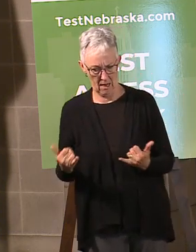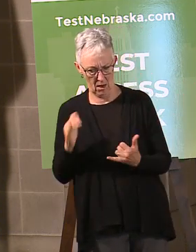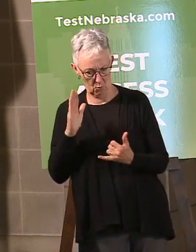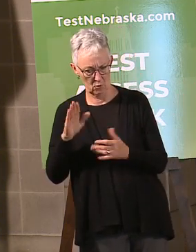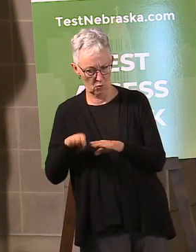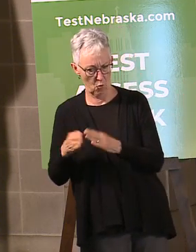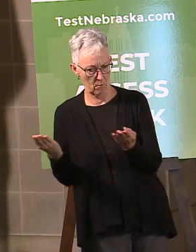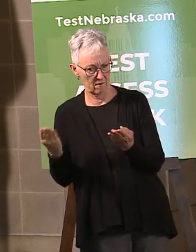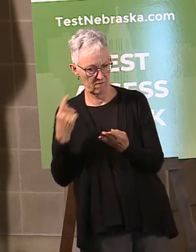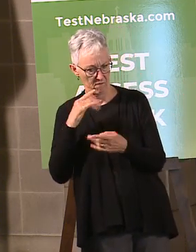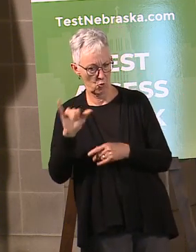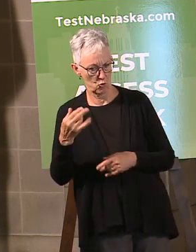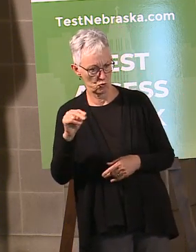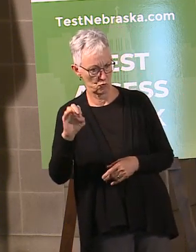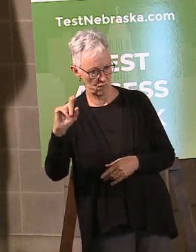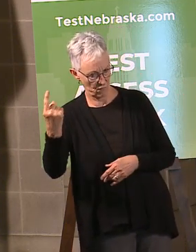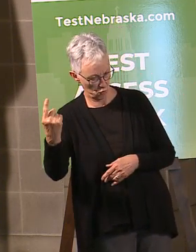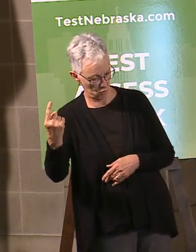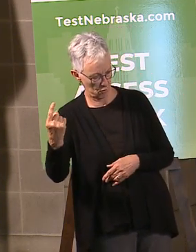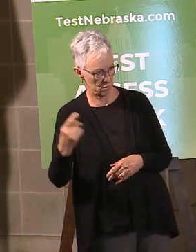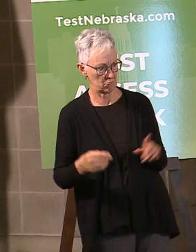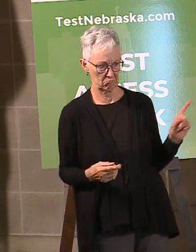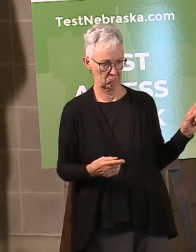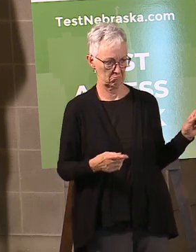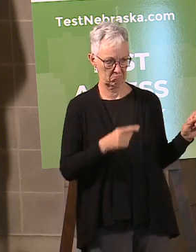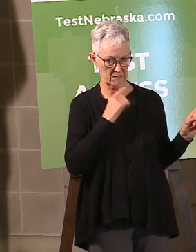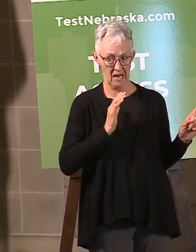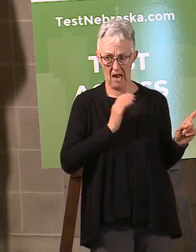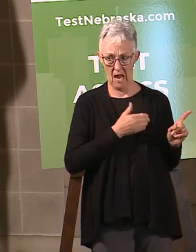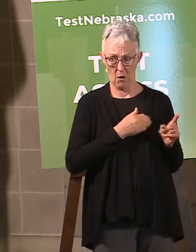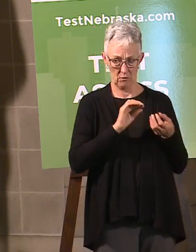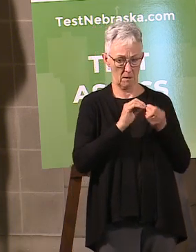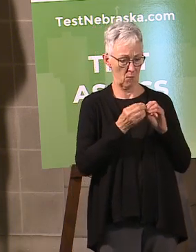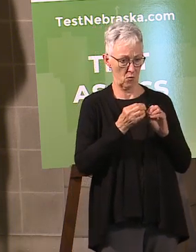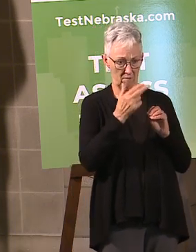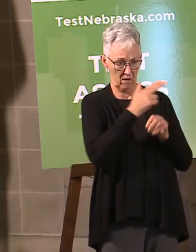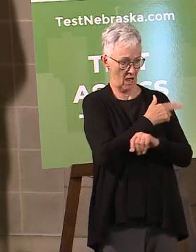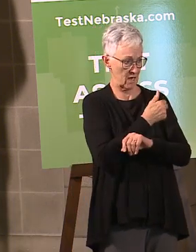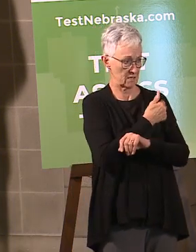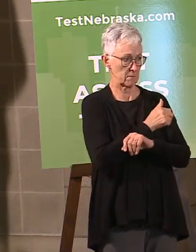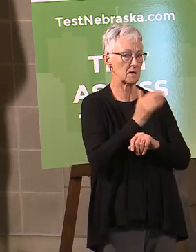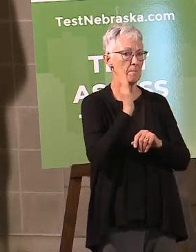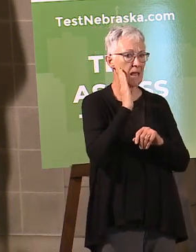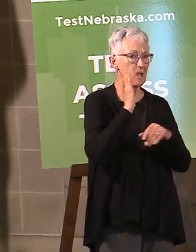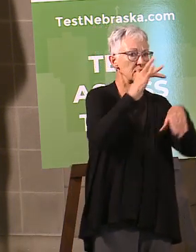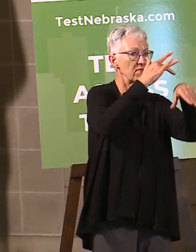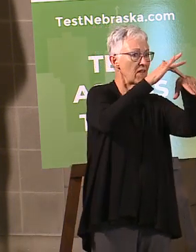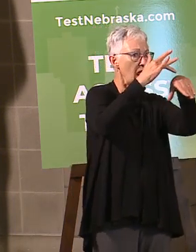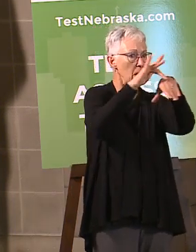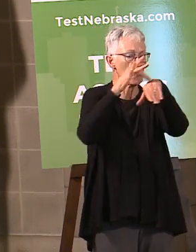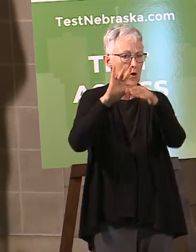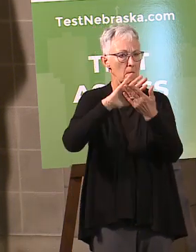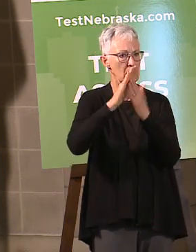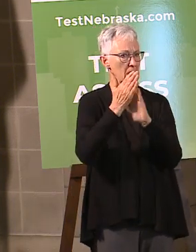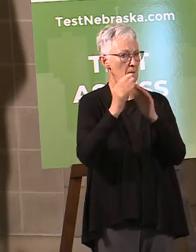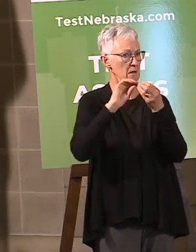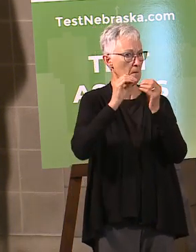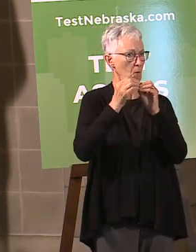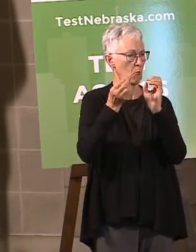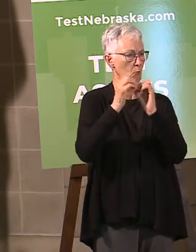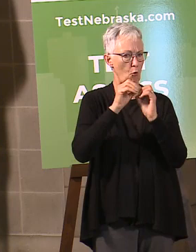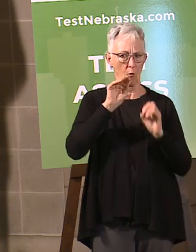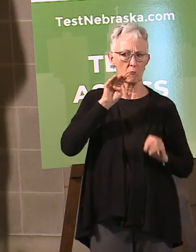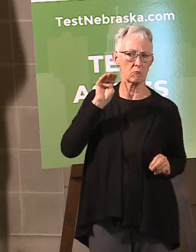kind of watching some of the number of cases there. And just in general, if you look at what's happened around the state, it's actually